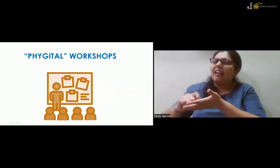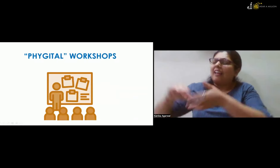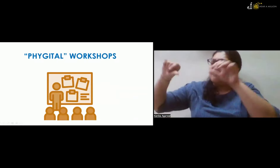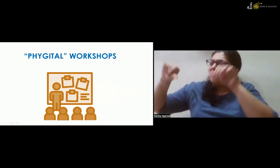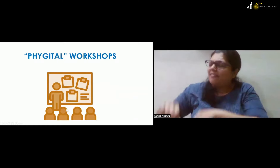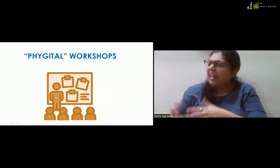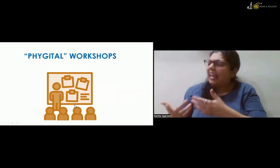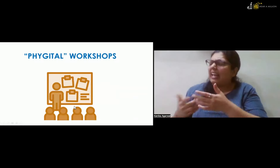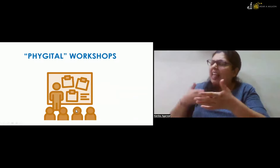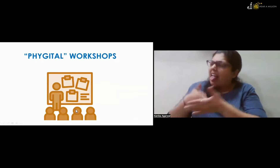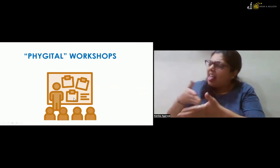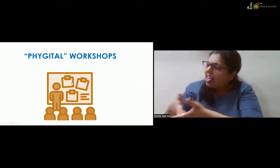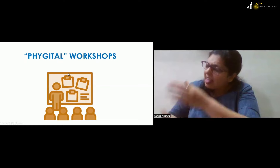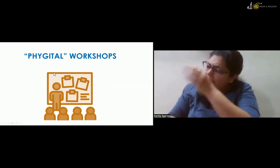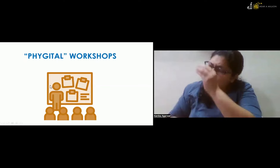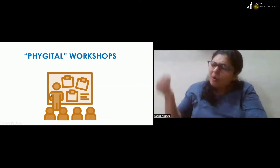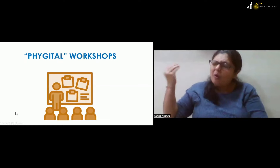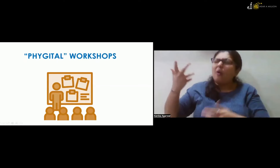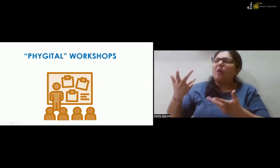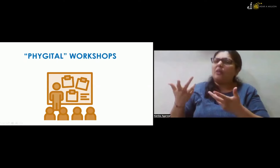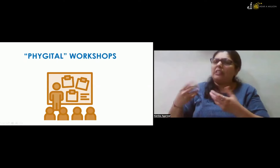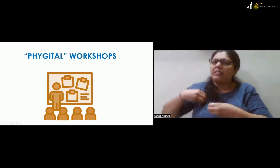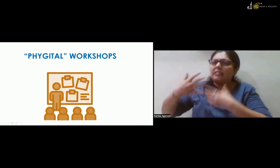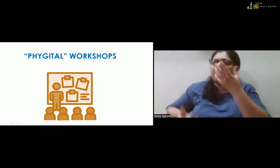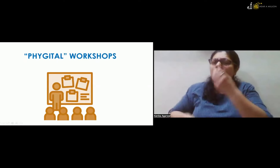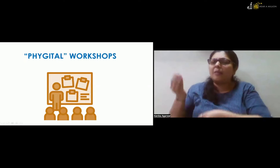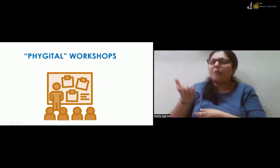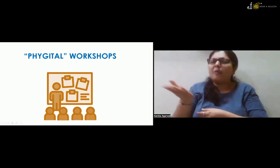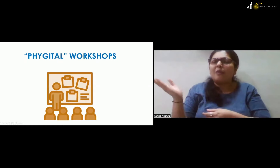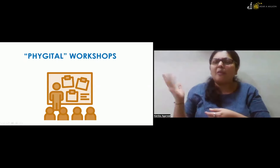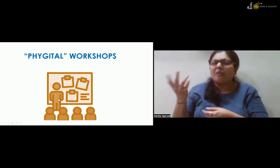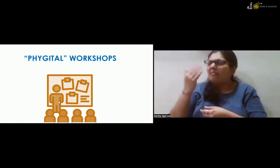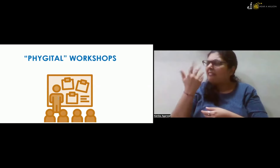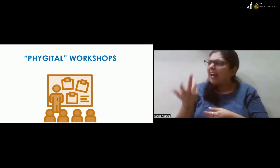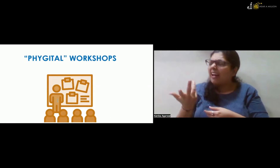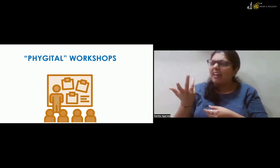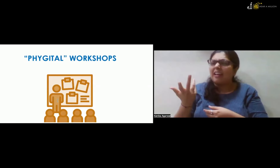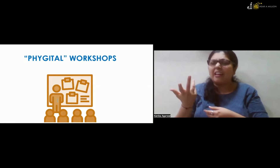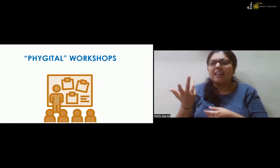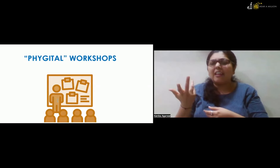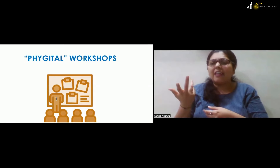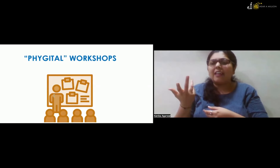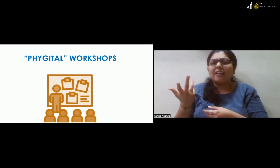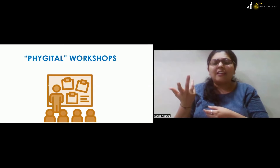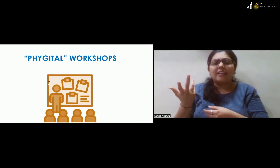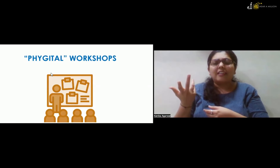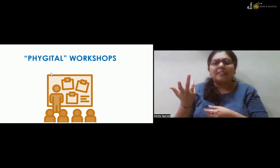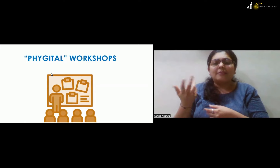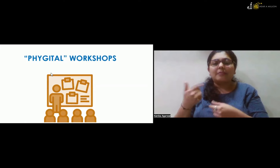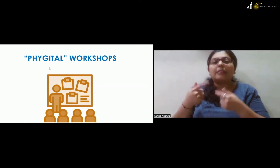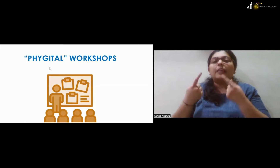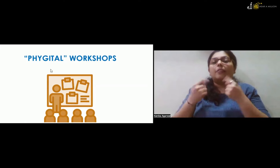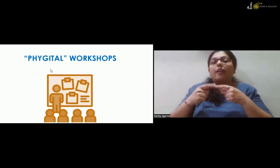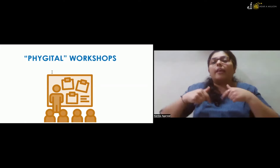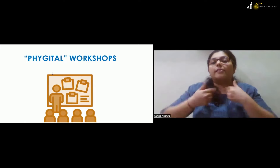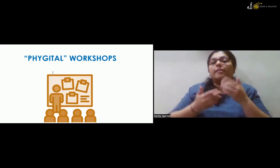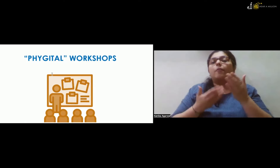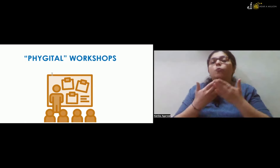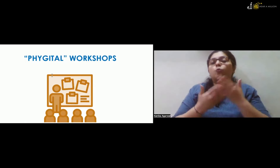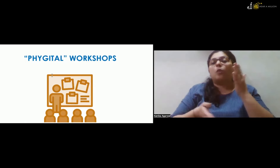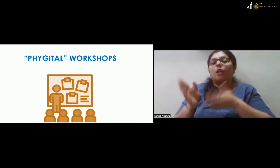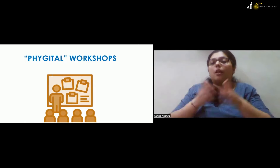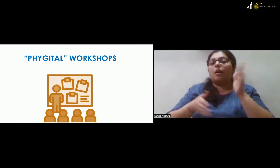that made us think that despite all these answers, which seemingly sound appropriate, why